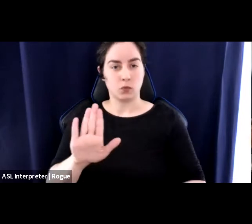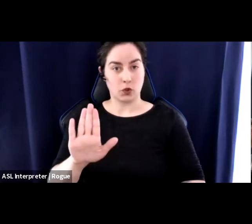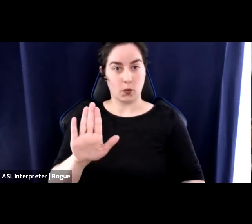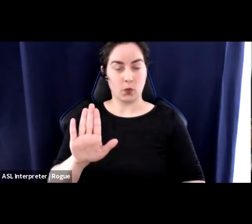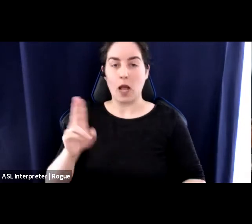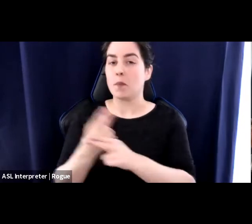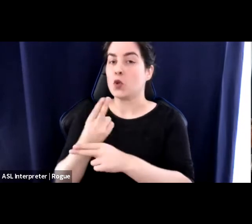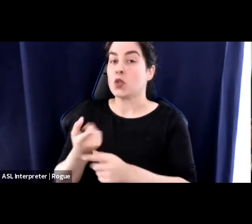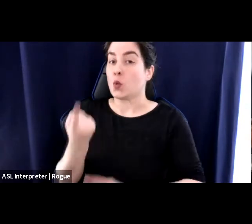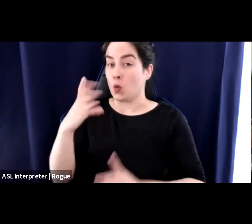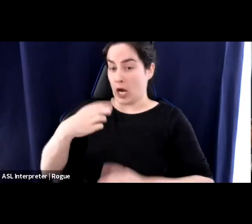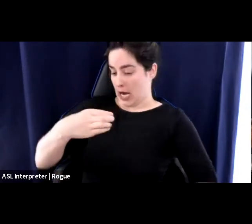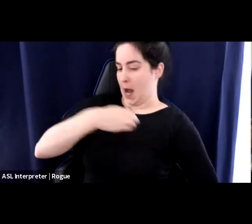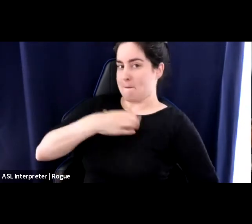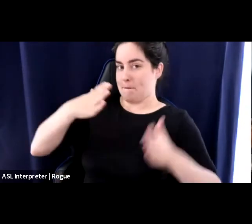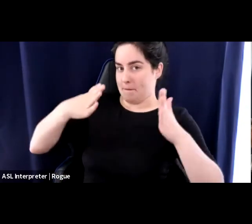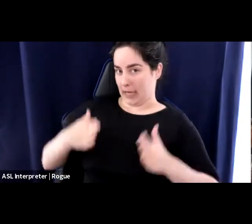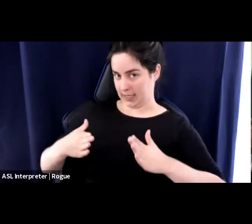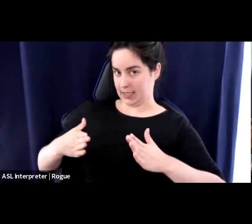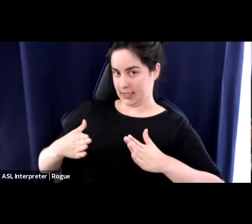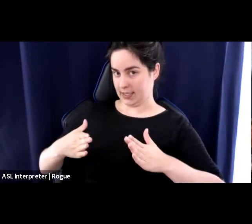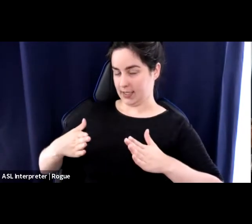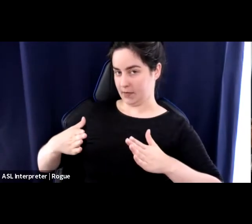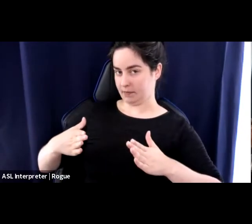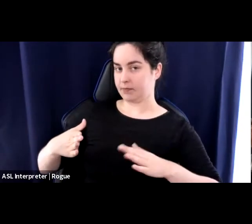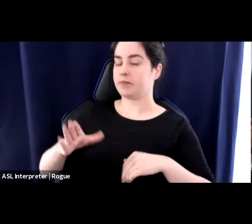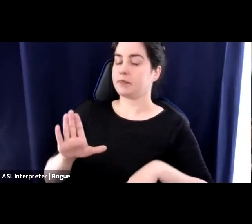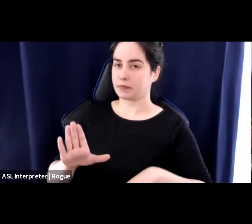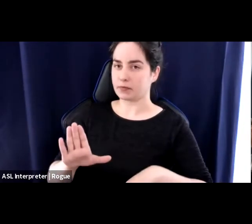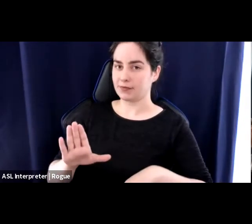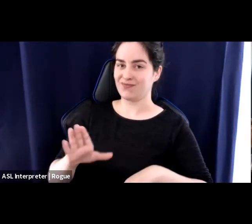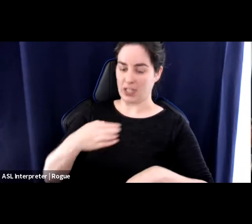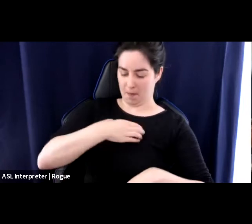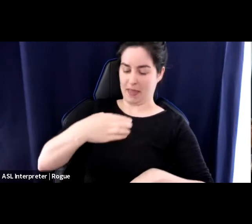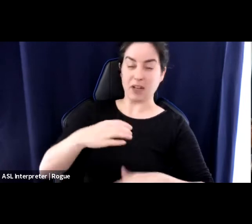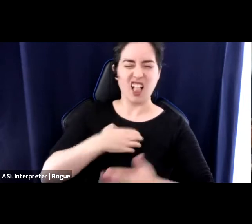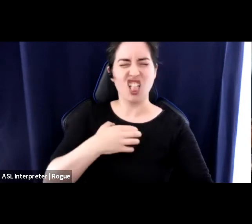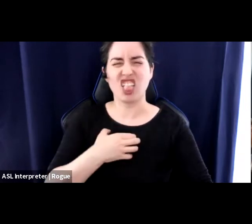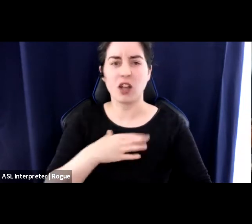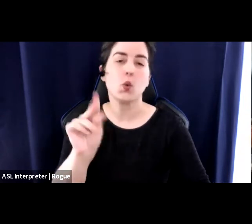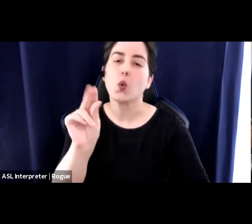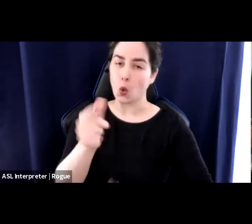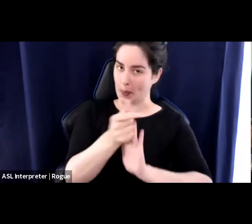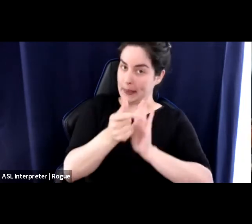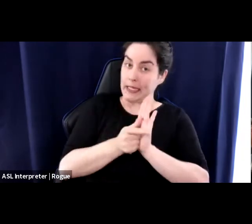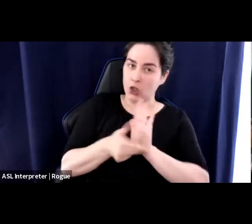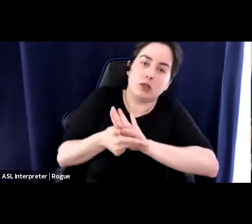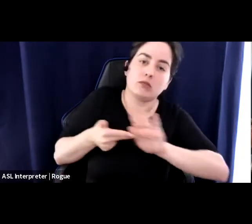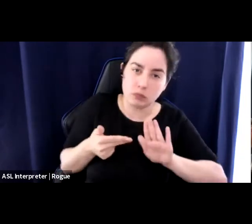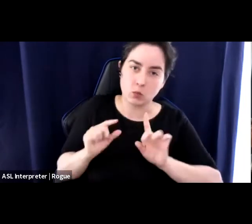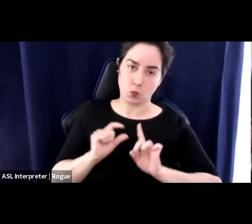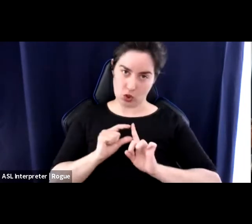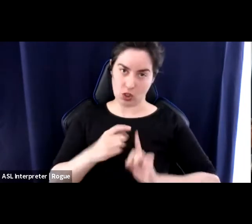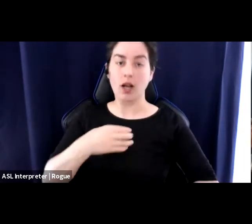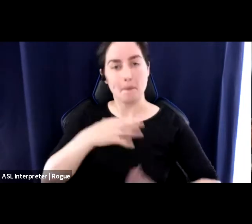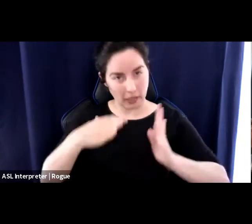complainant here because we are talking about these cases in a legal context. And I'm also going to